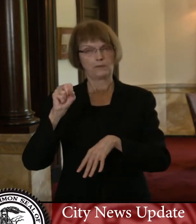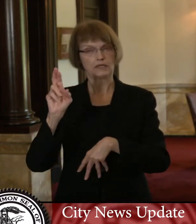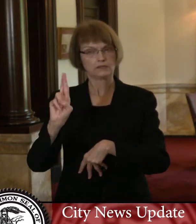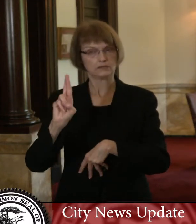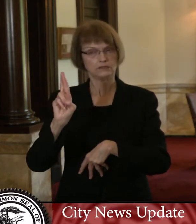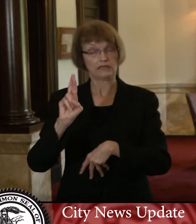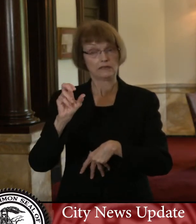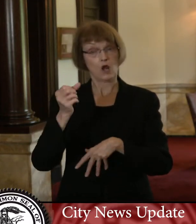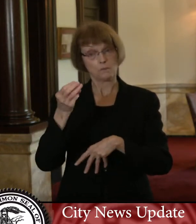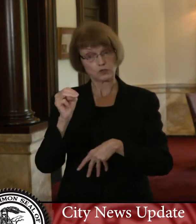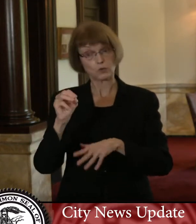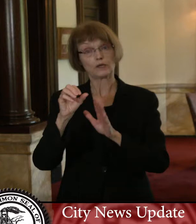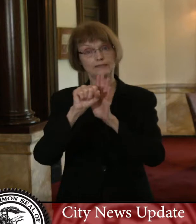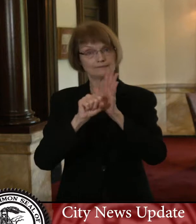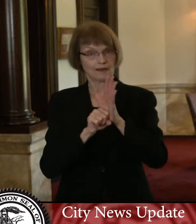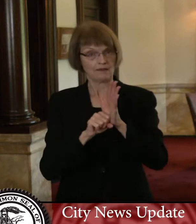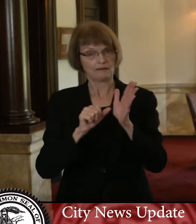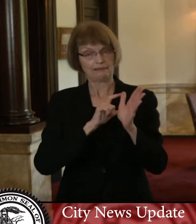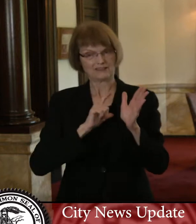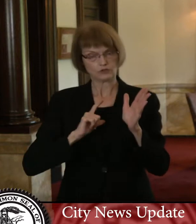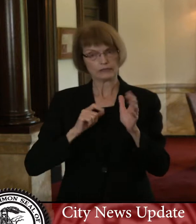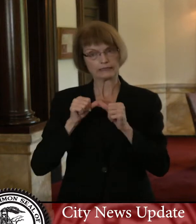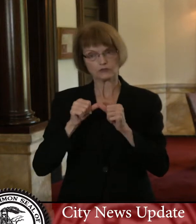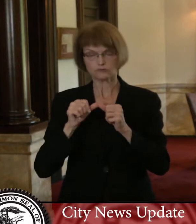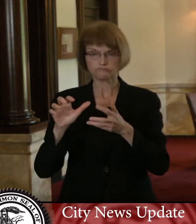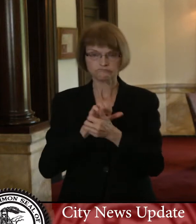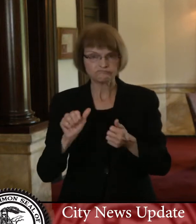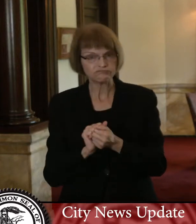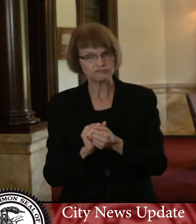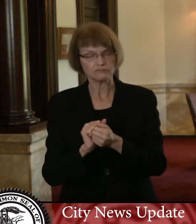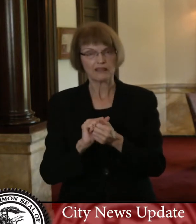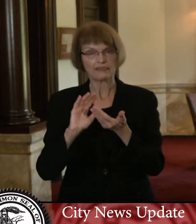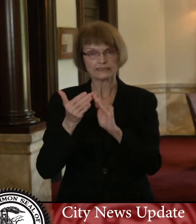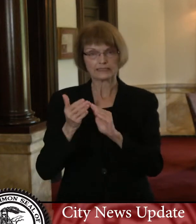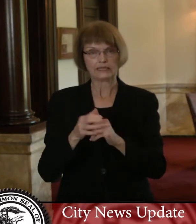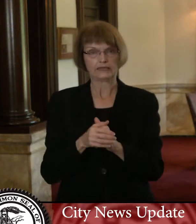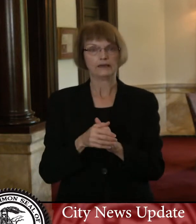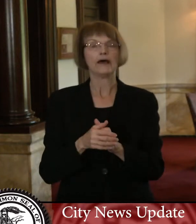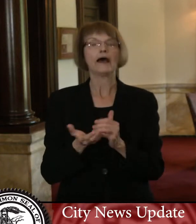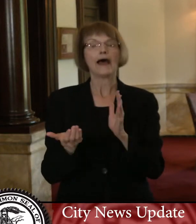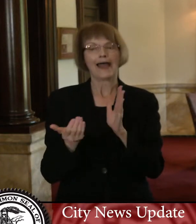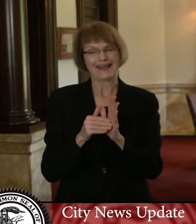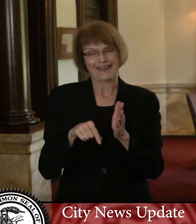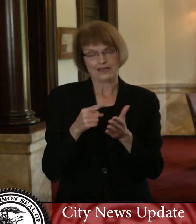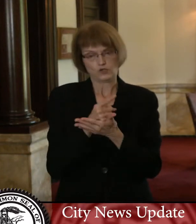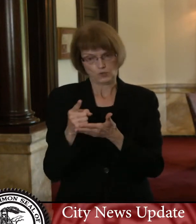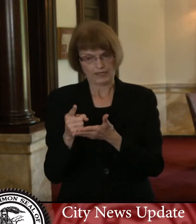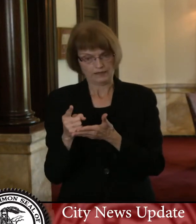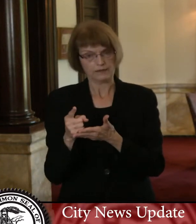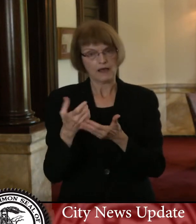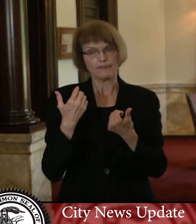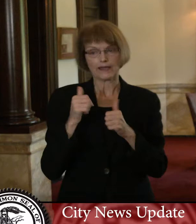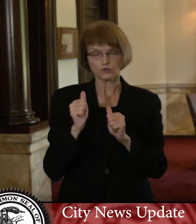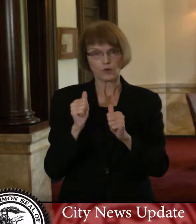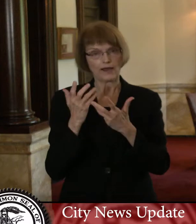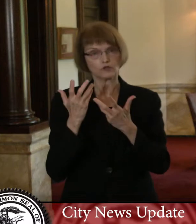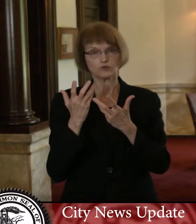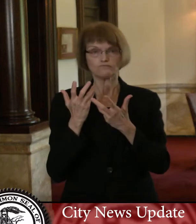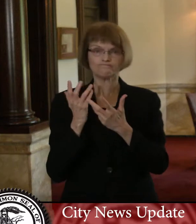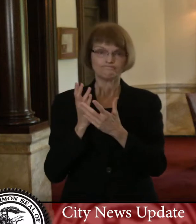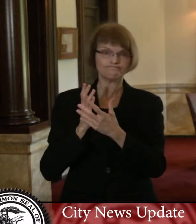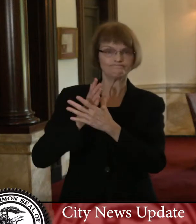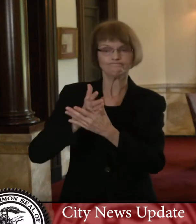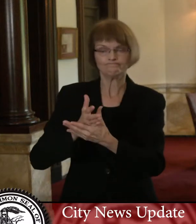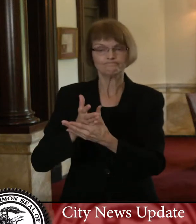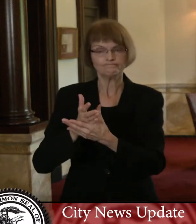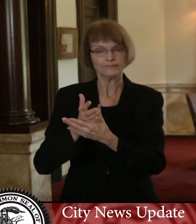city. Earlier this week, Republicans in Jefferson City attempted another attack on the right of our city and